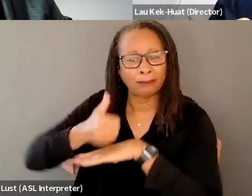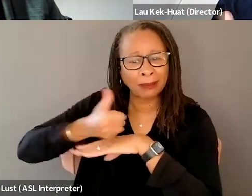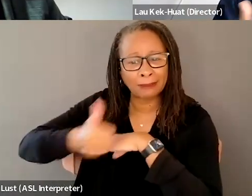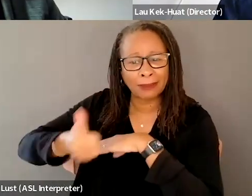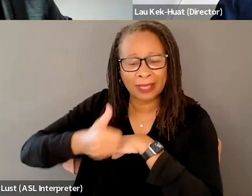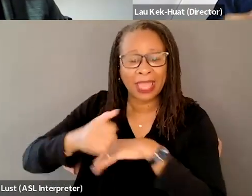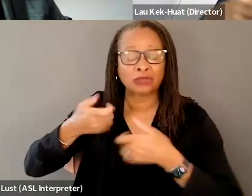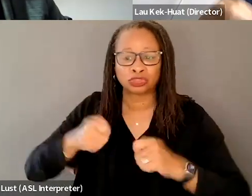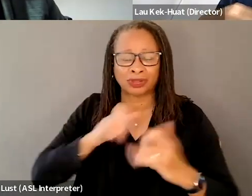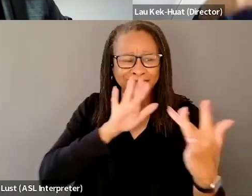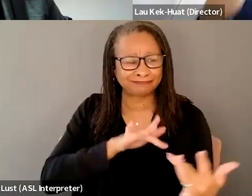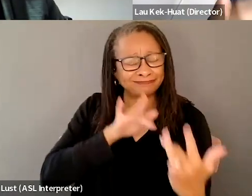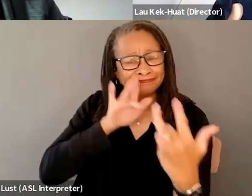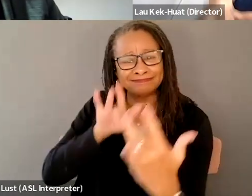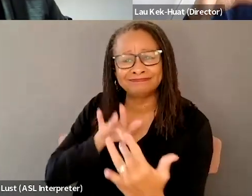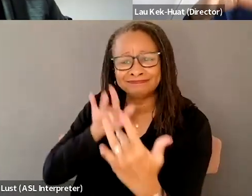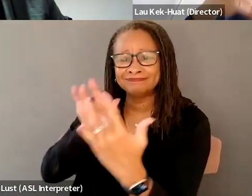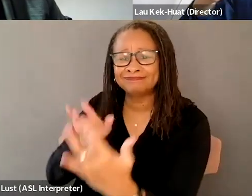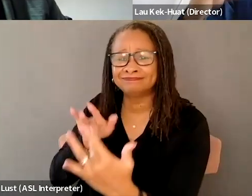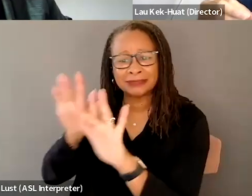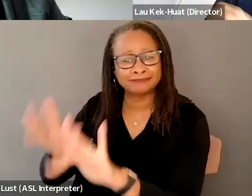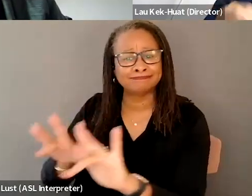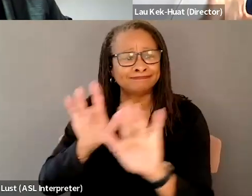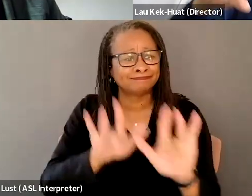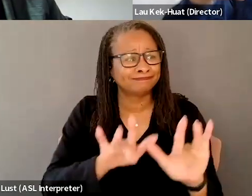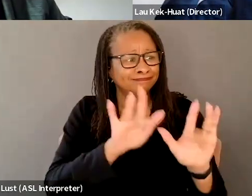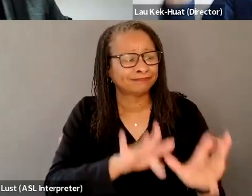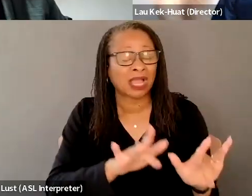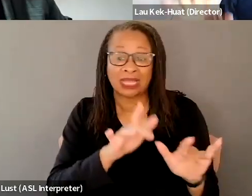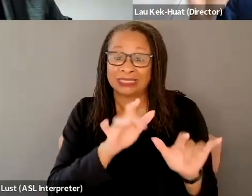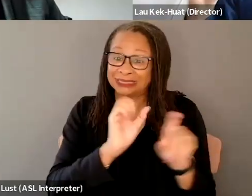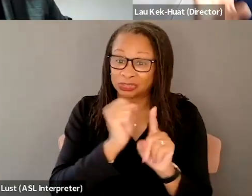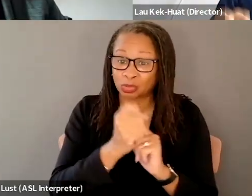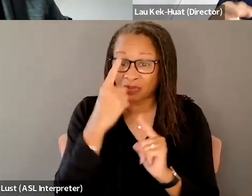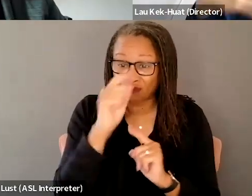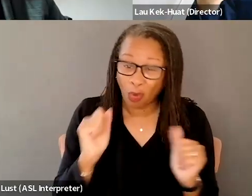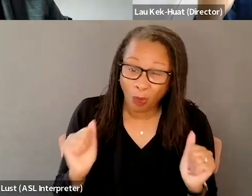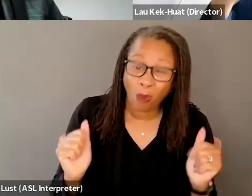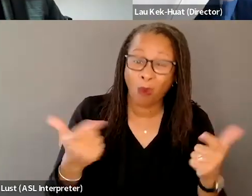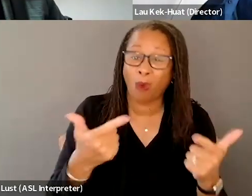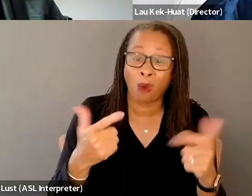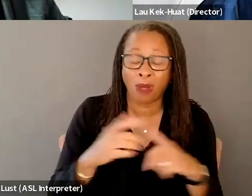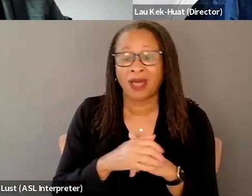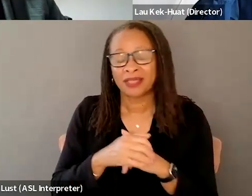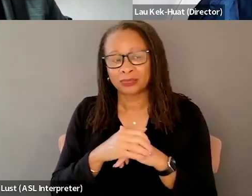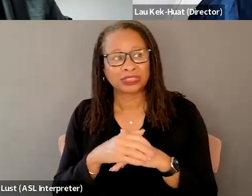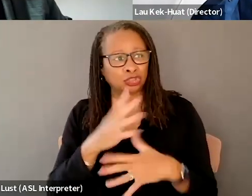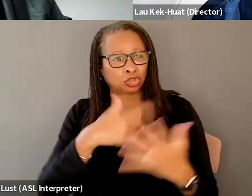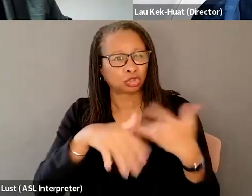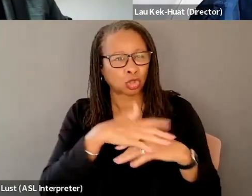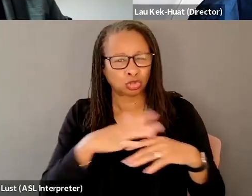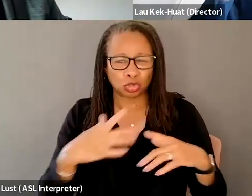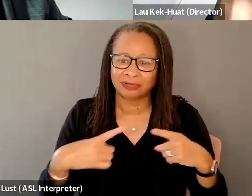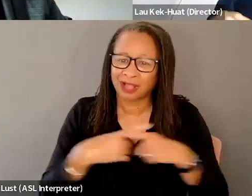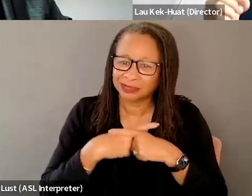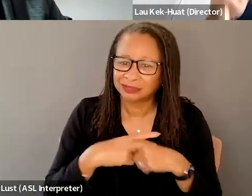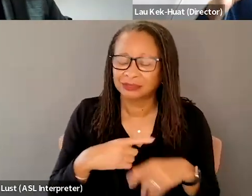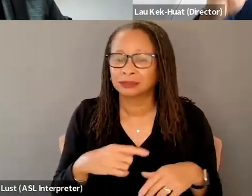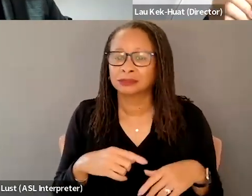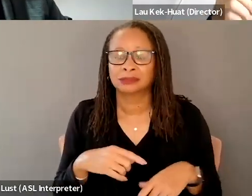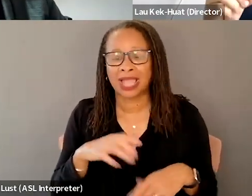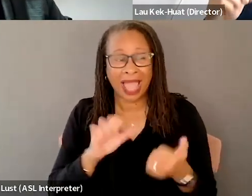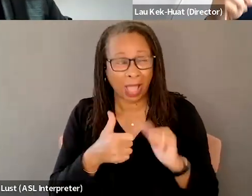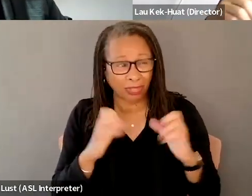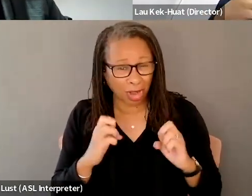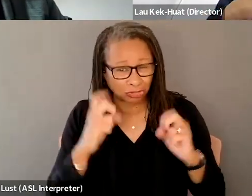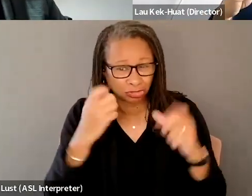to empathize. We have to empathize the situation, the social context they grow up, how they were educated. So